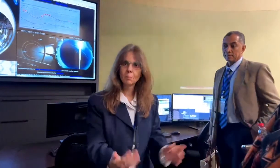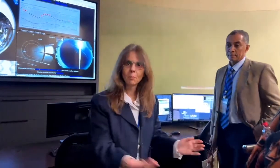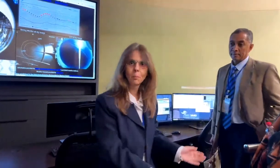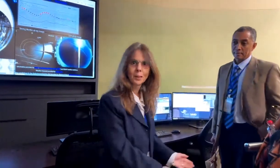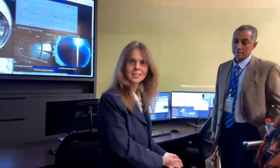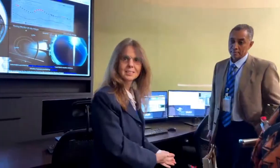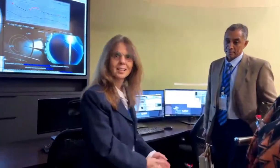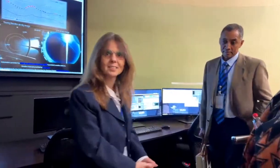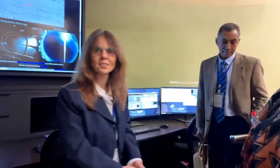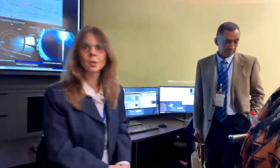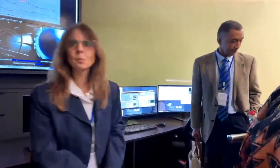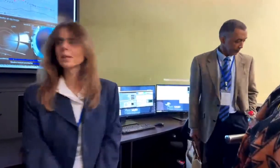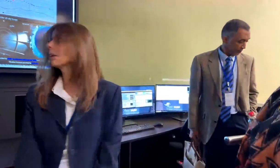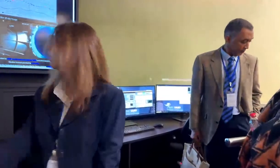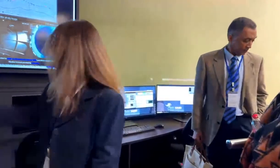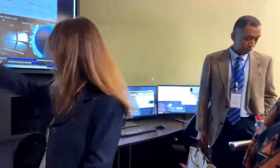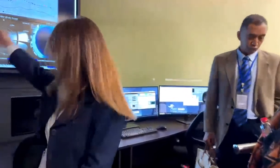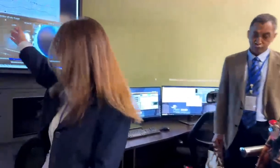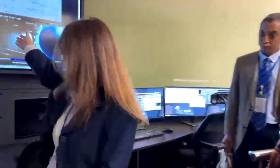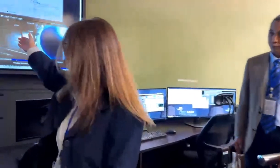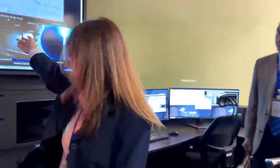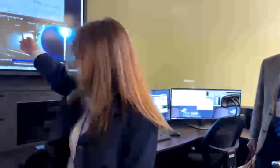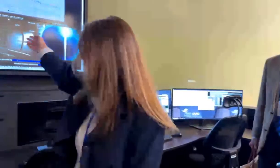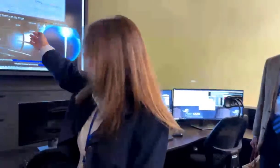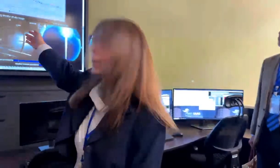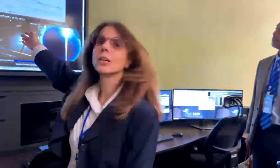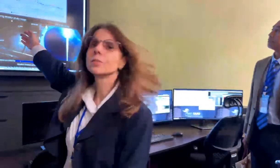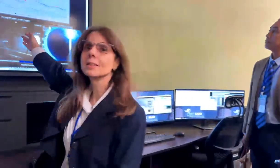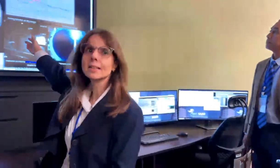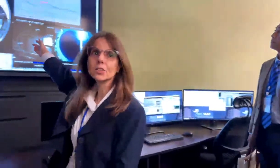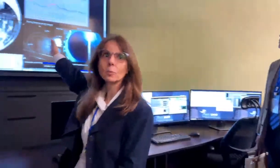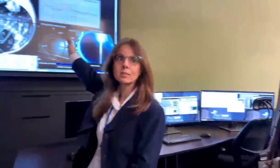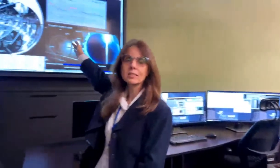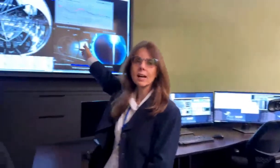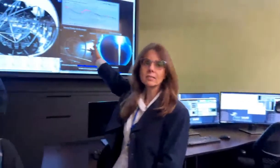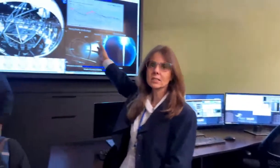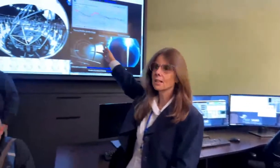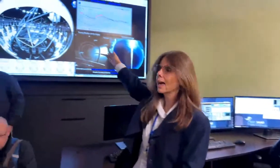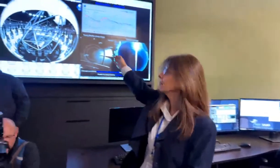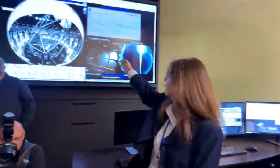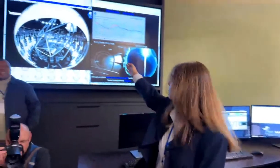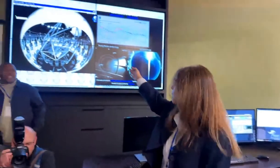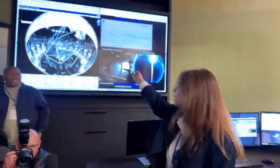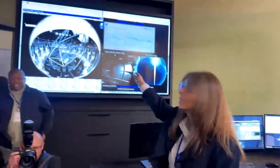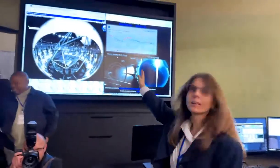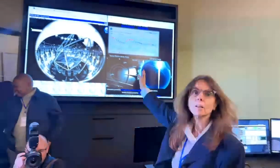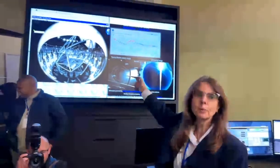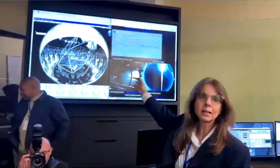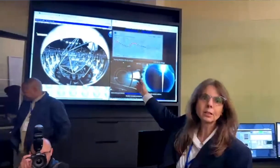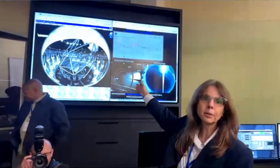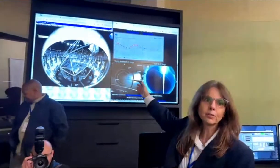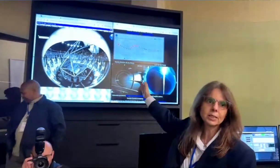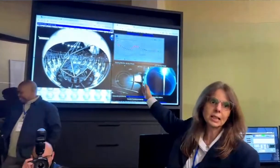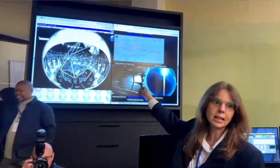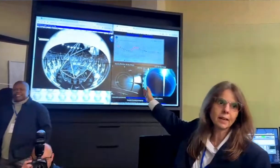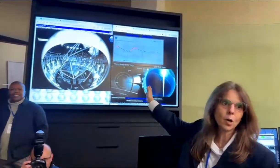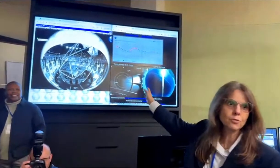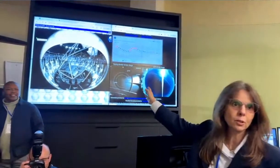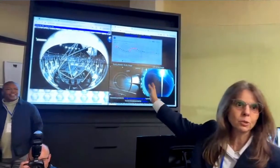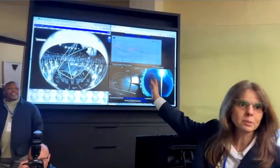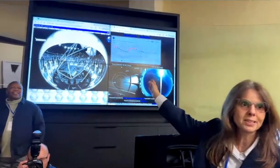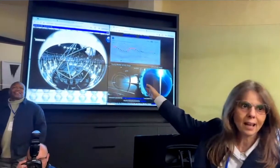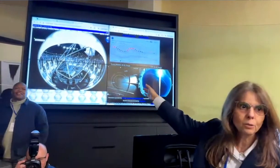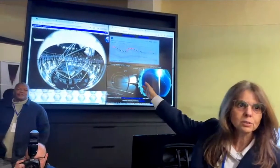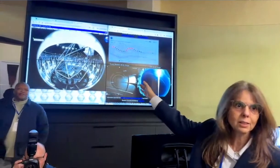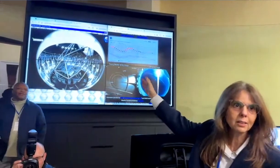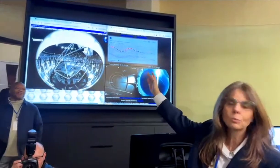and point the telescope. Over there is the display of the telescope inside. This is a live camera. There'll be a little bit of a delay. There